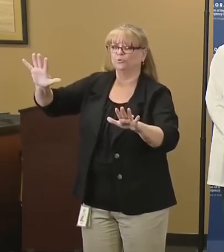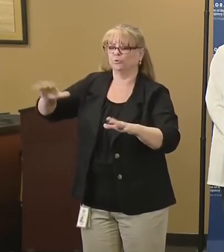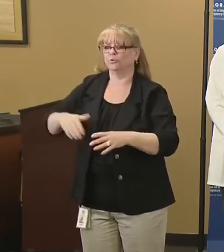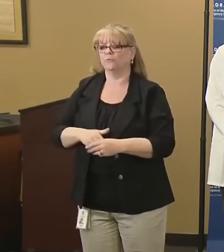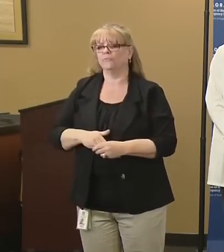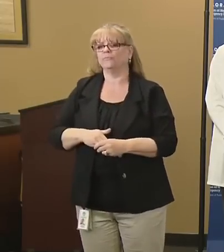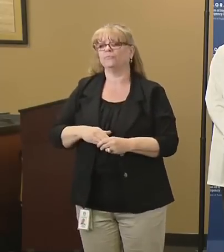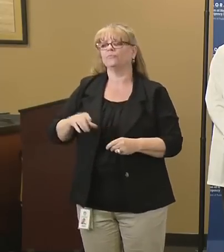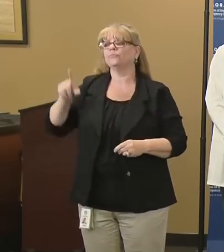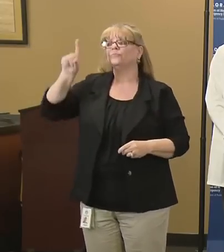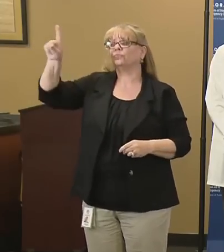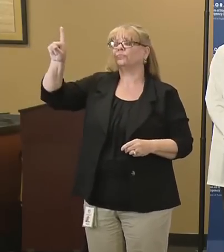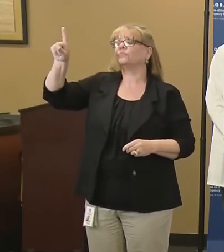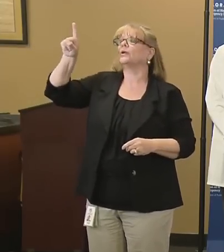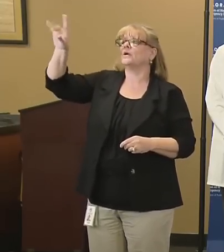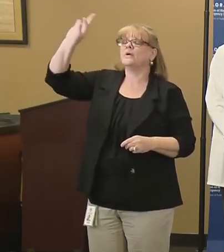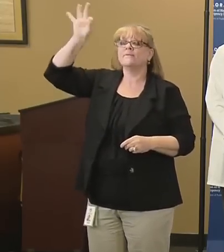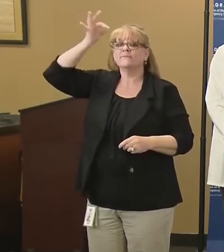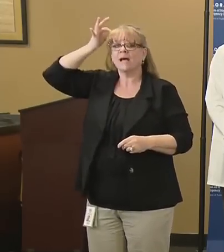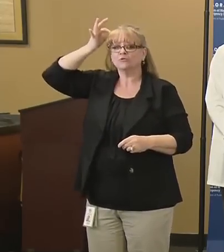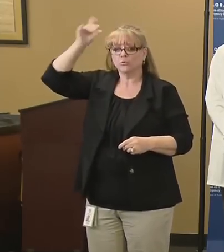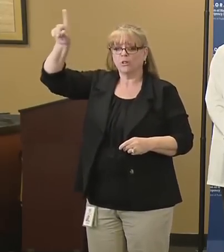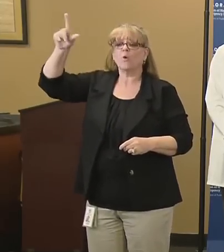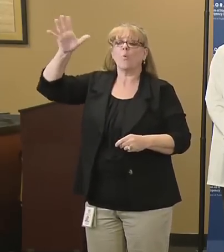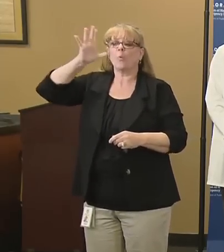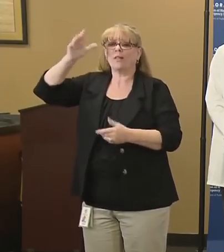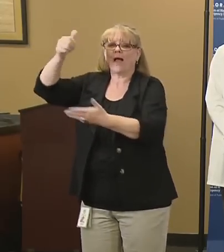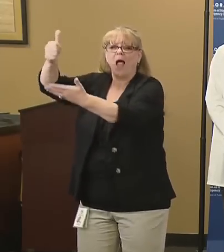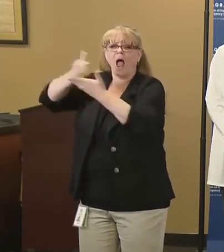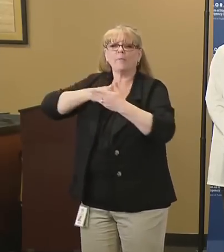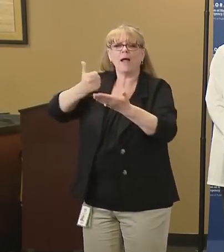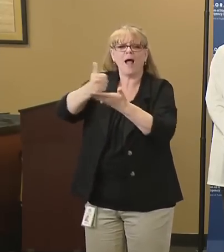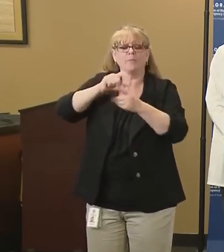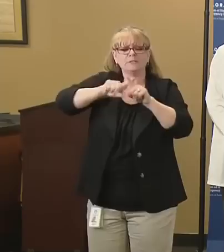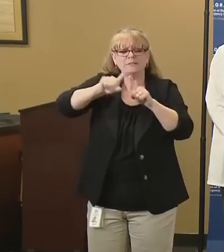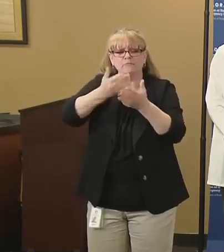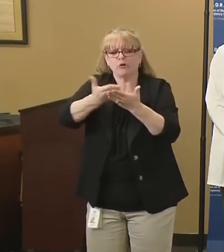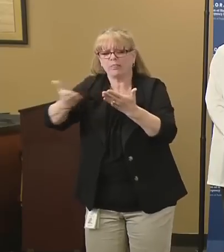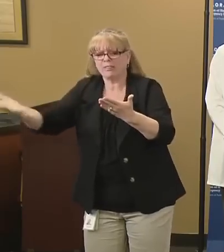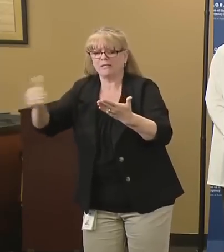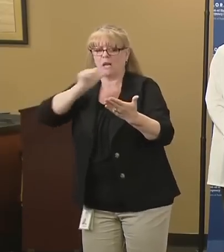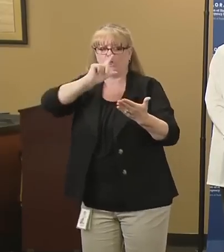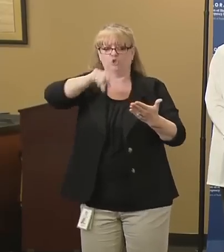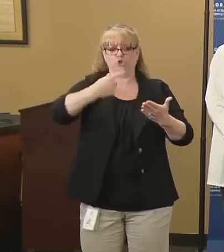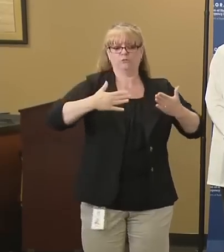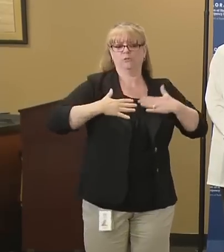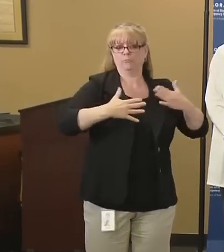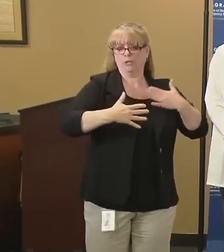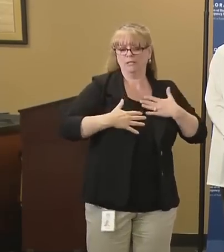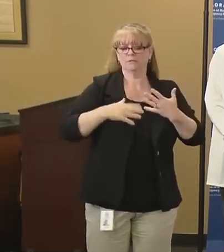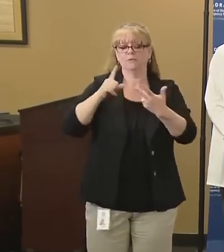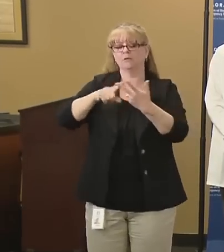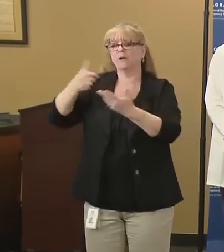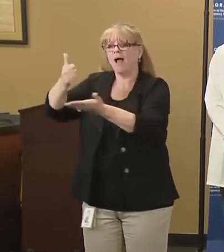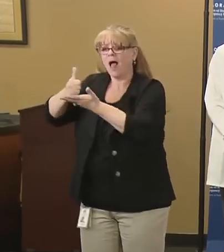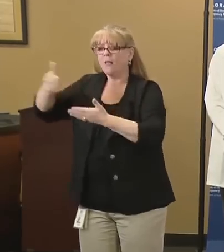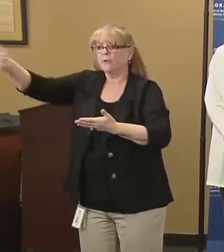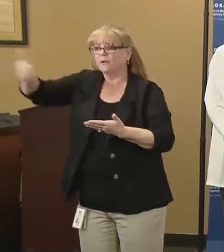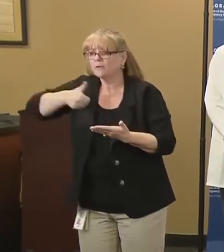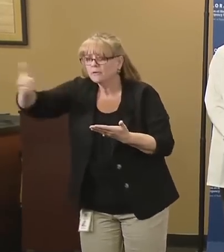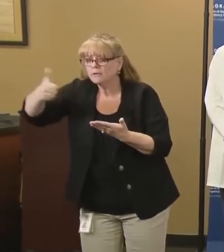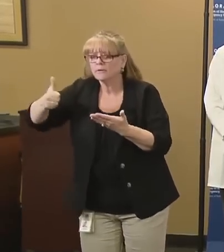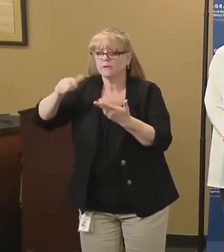disaster, everything from transportation to care to food and water and essential items at distribution points.